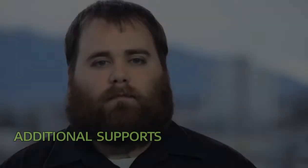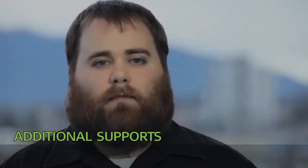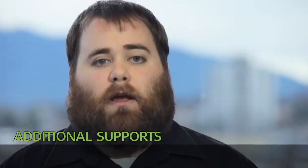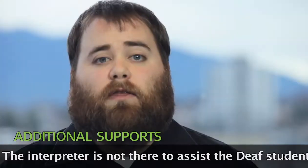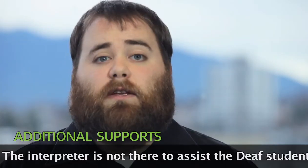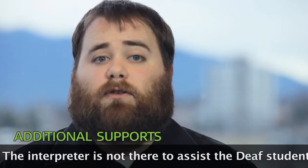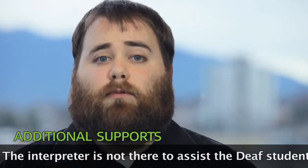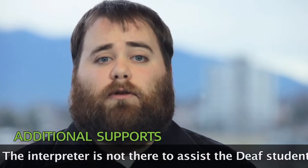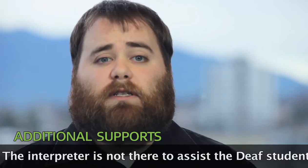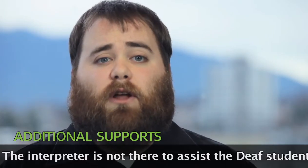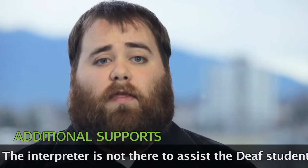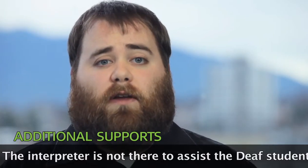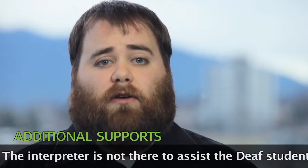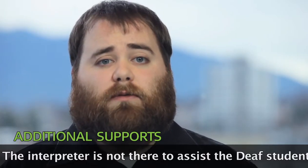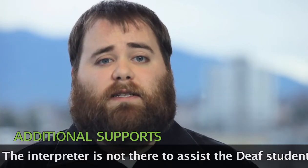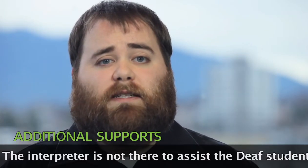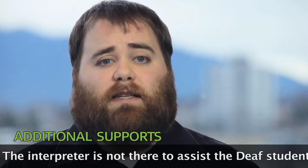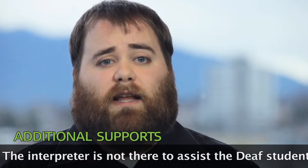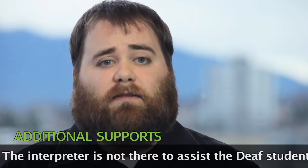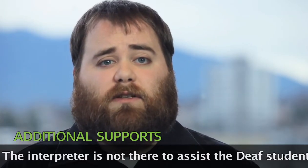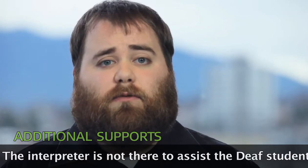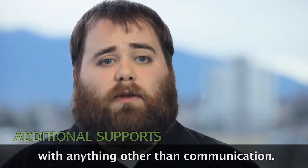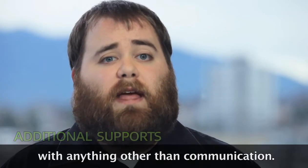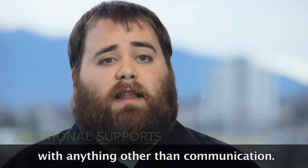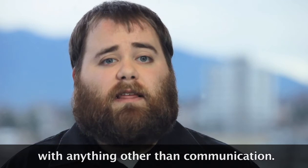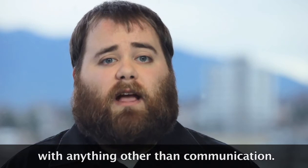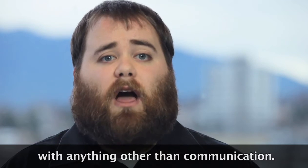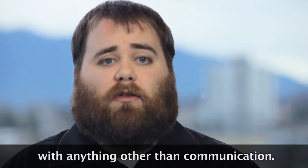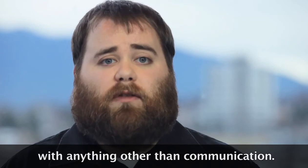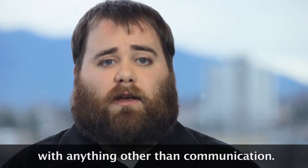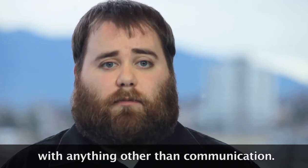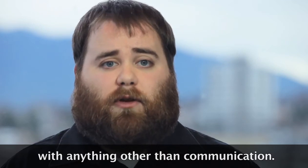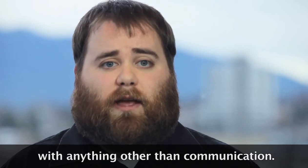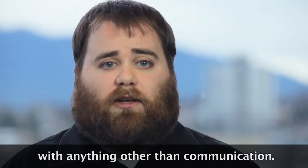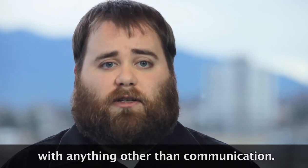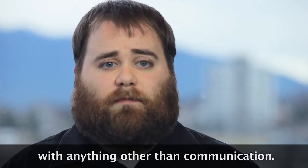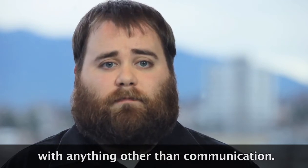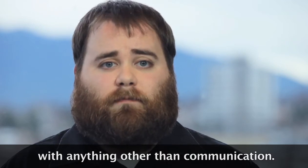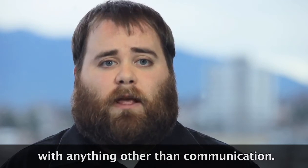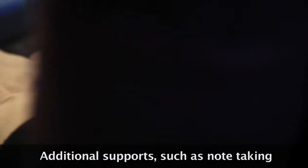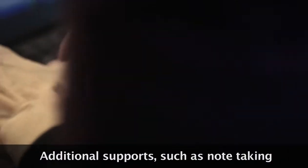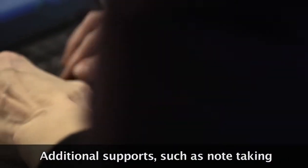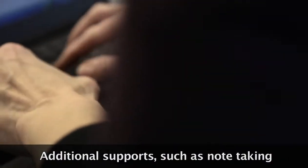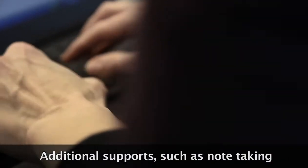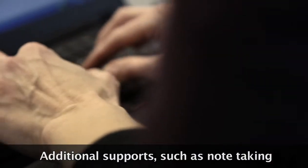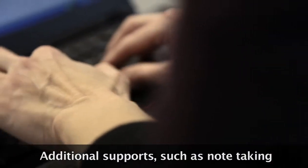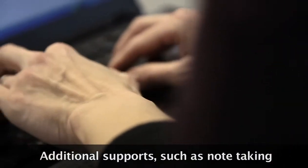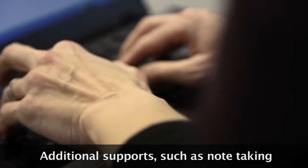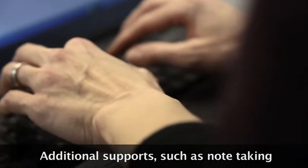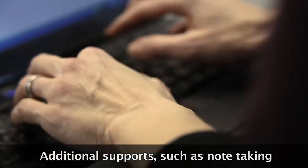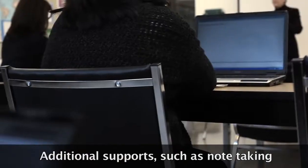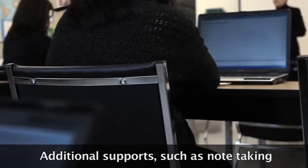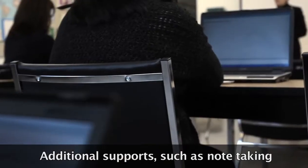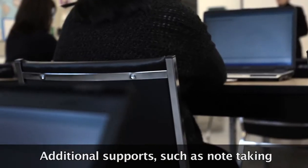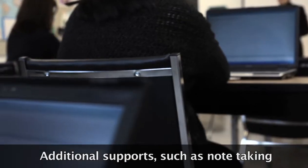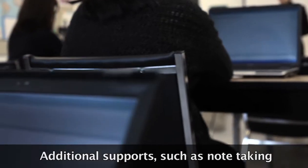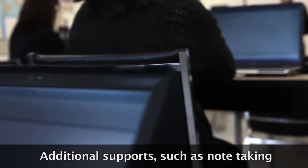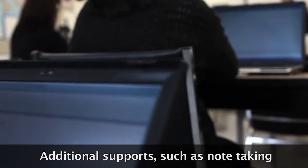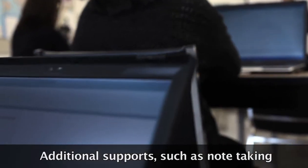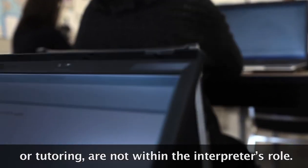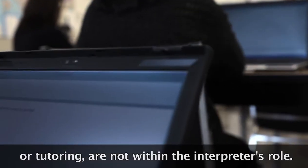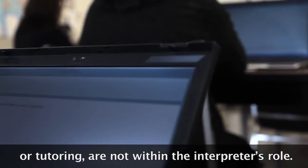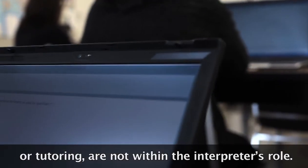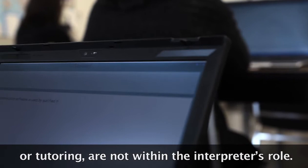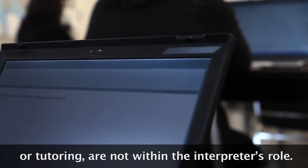Additional supports. The interpreter is not there to assist the deaf student with anything other than communication. Additional supports such as